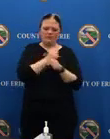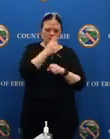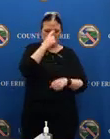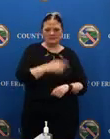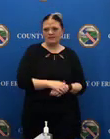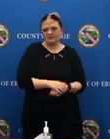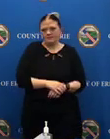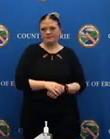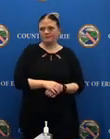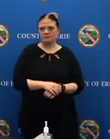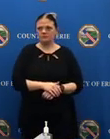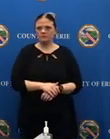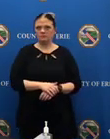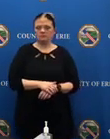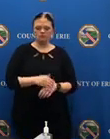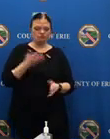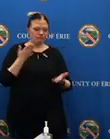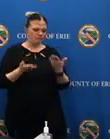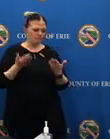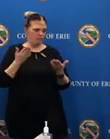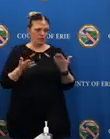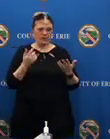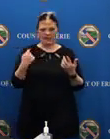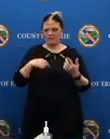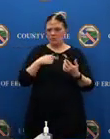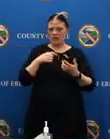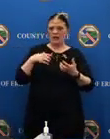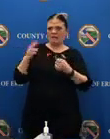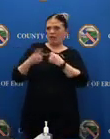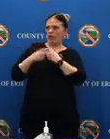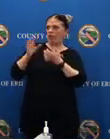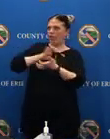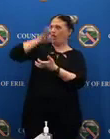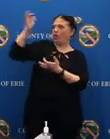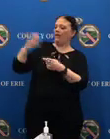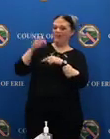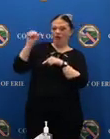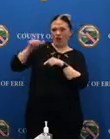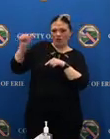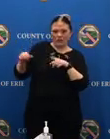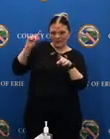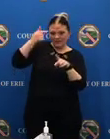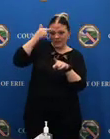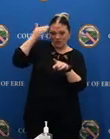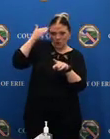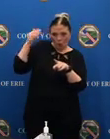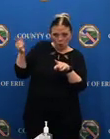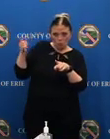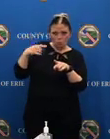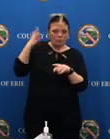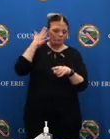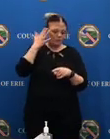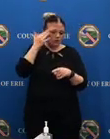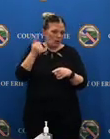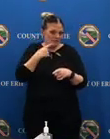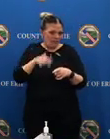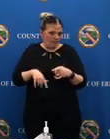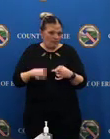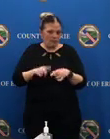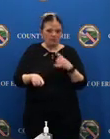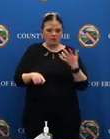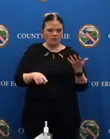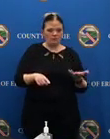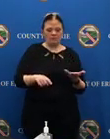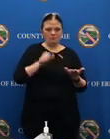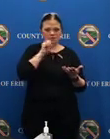sense. Perhaps there's a stockload of ventilators in the Albany area that the governor's aware of, and that's why he said that. But it's not